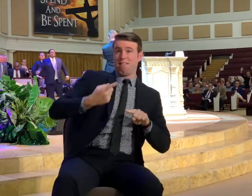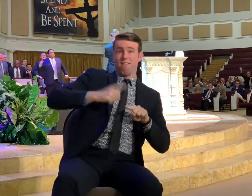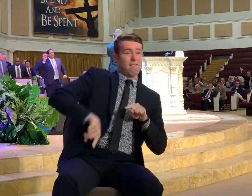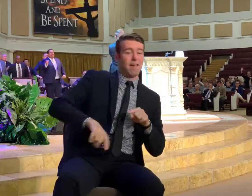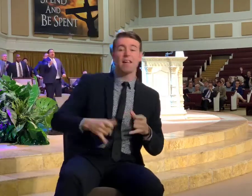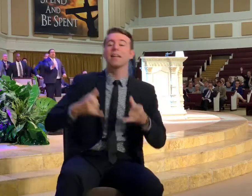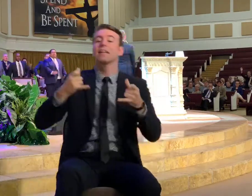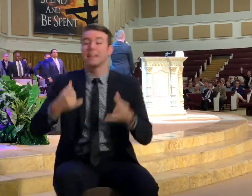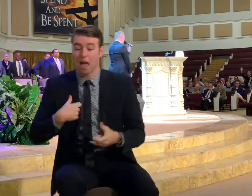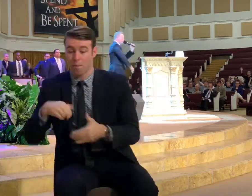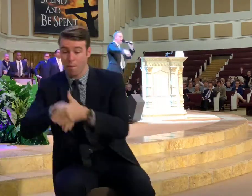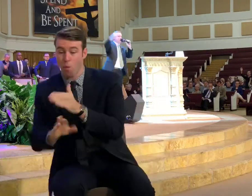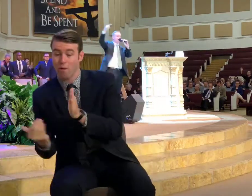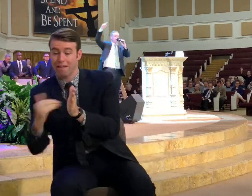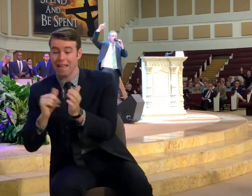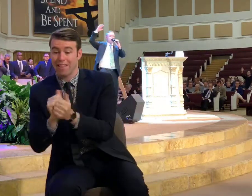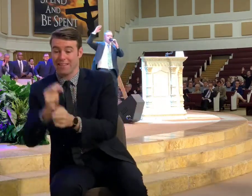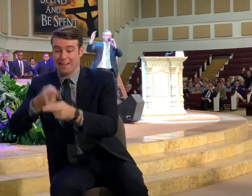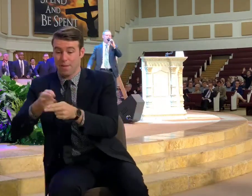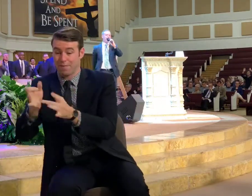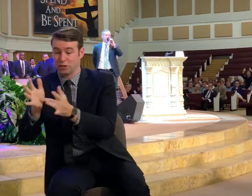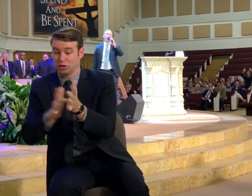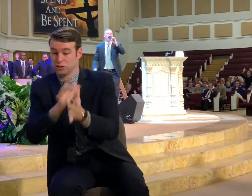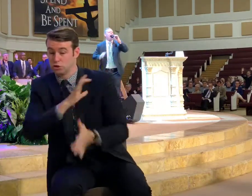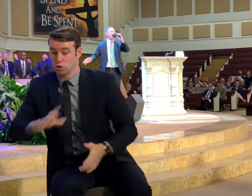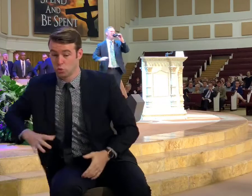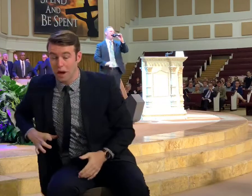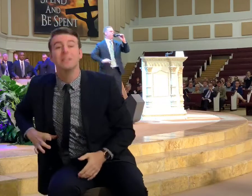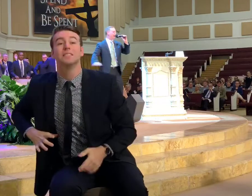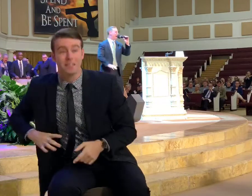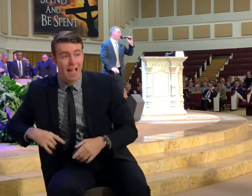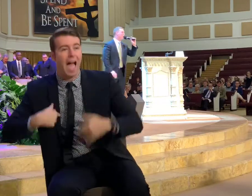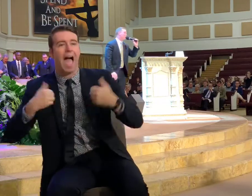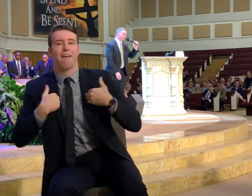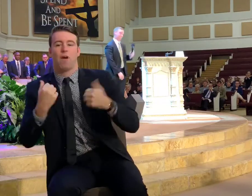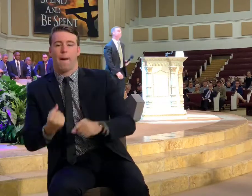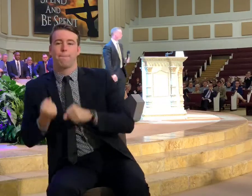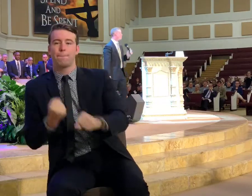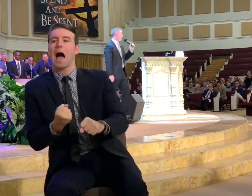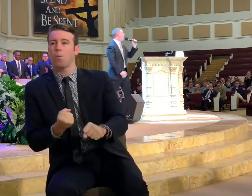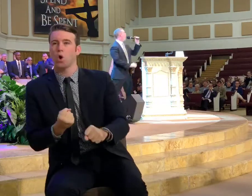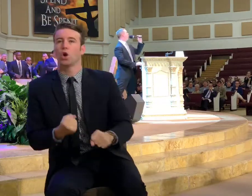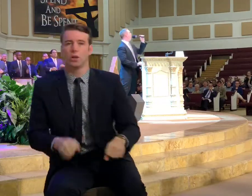I've been born again in the name of Jesus Christ, I got power,